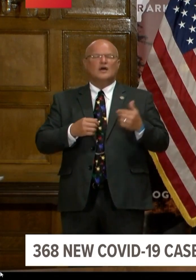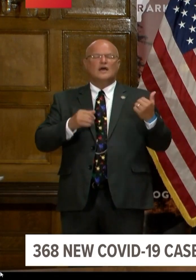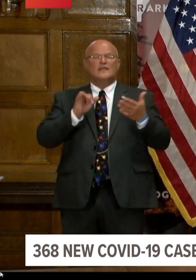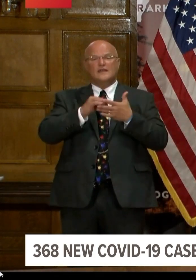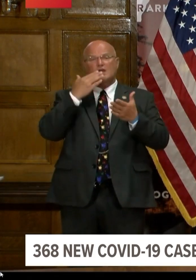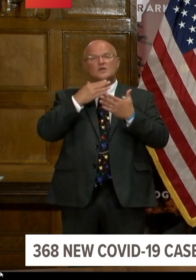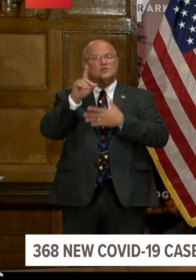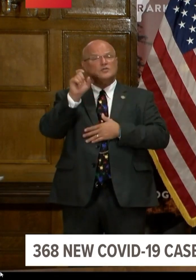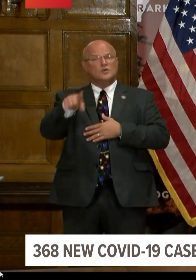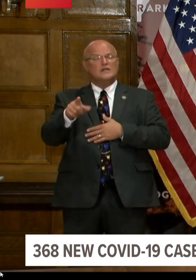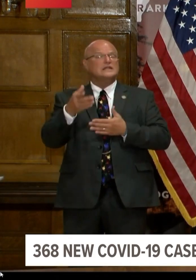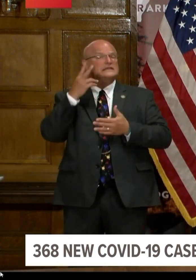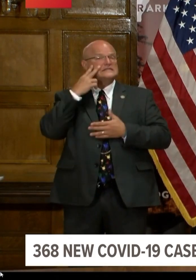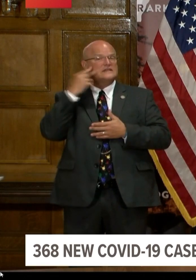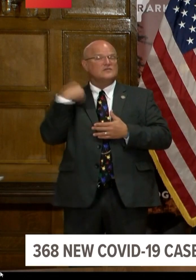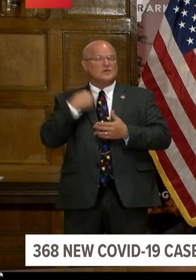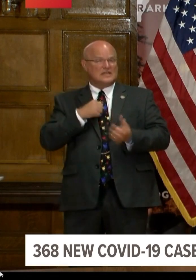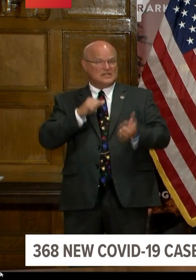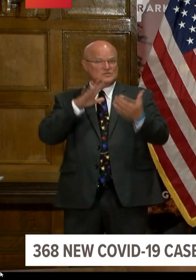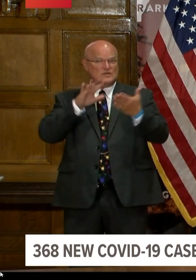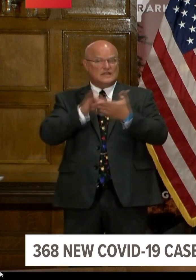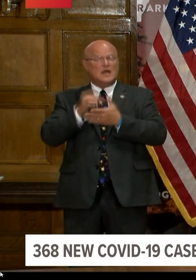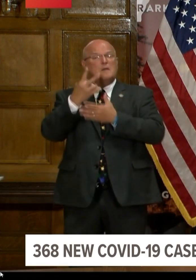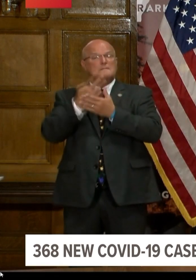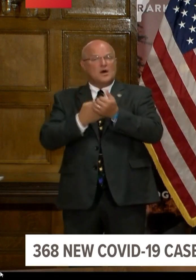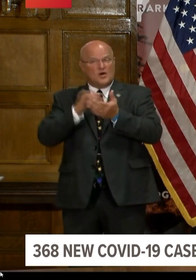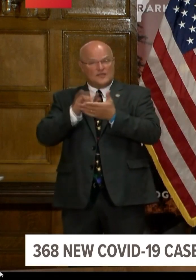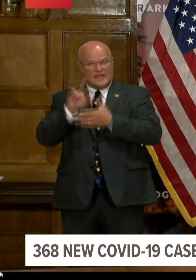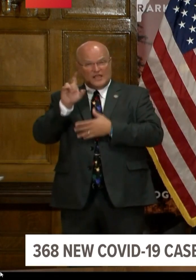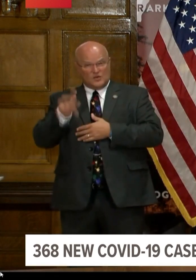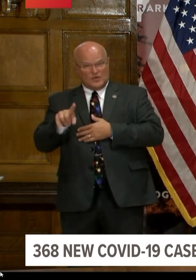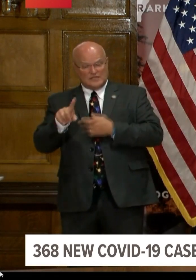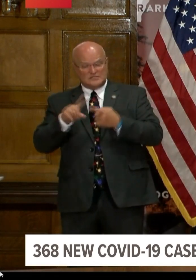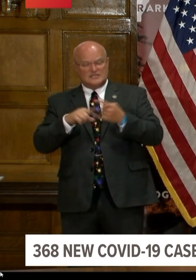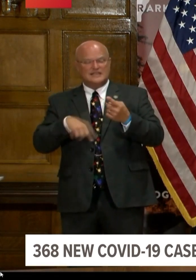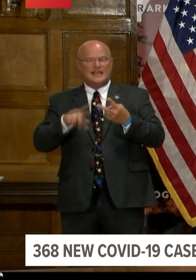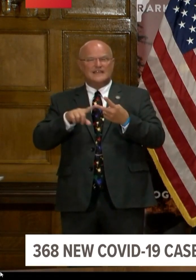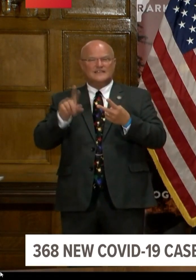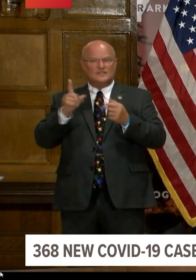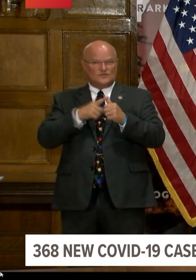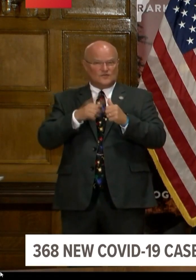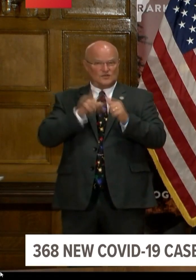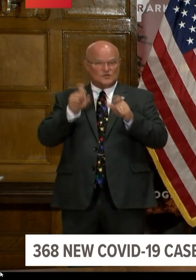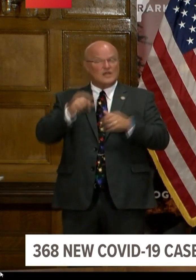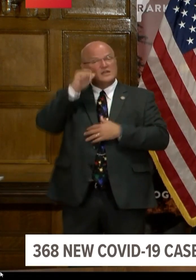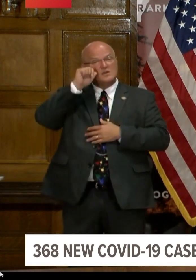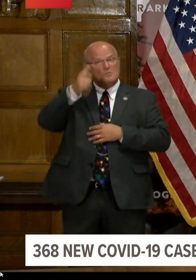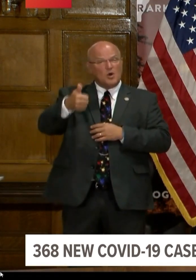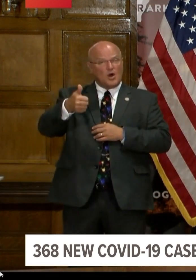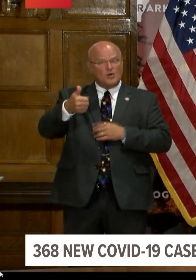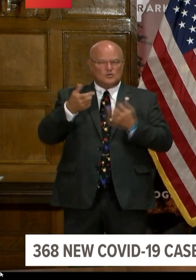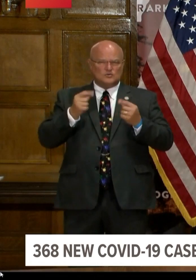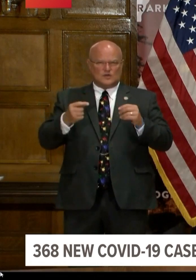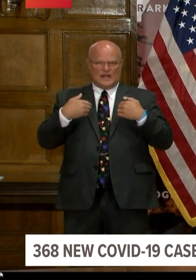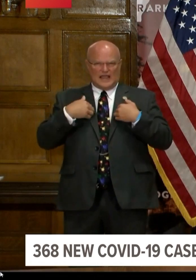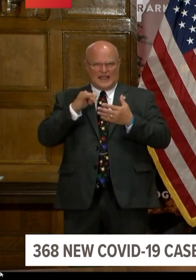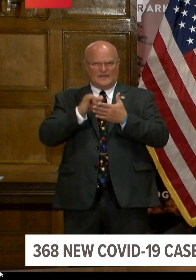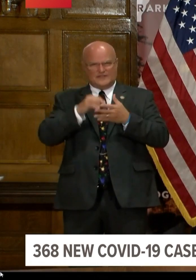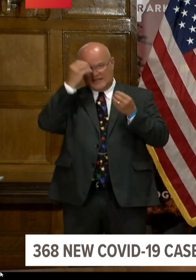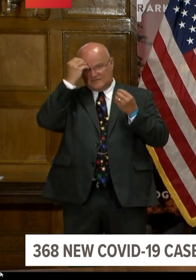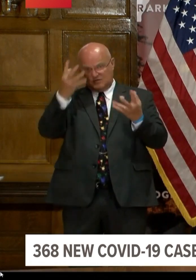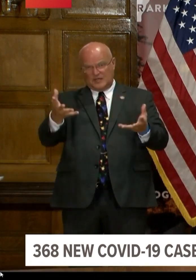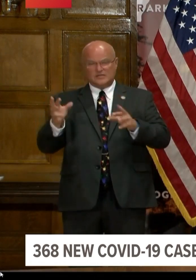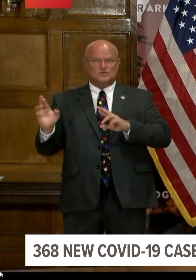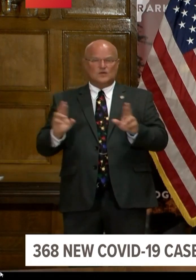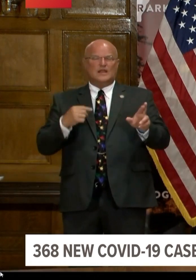That's a good question. Let's see if we can address maybe both that question and the other question tomorrow. We'll try to have that